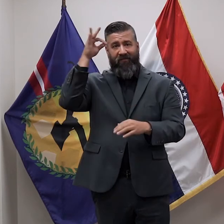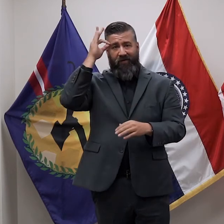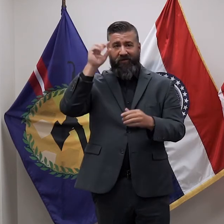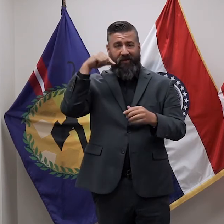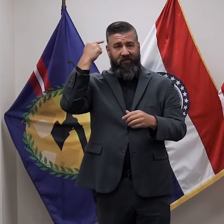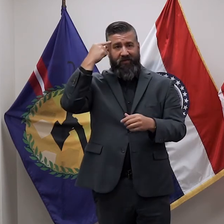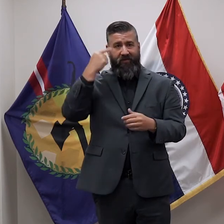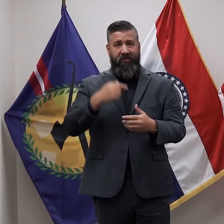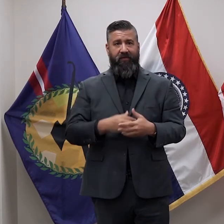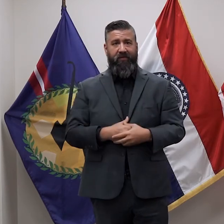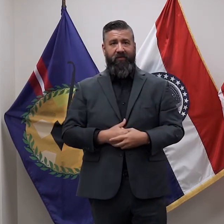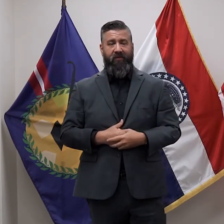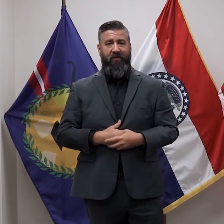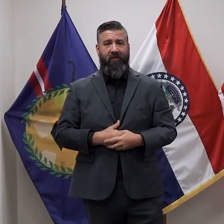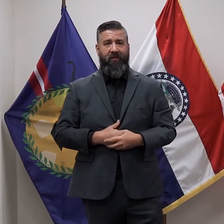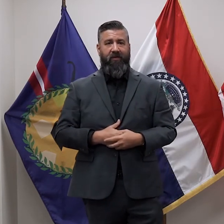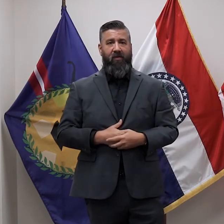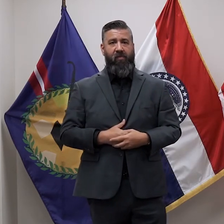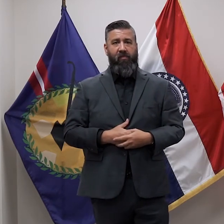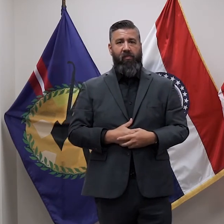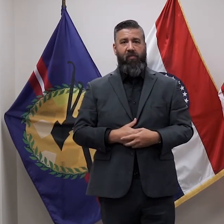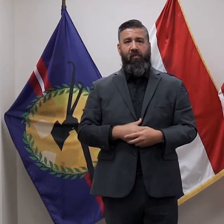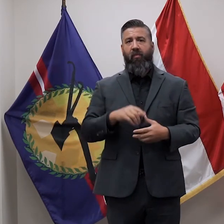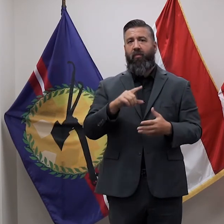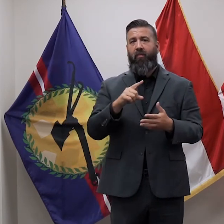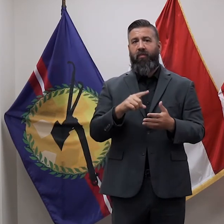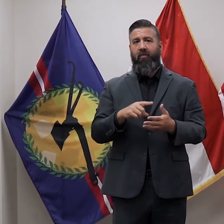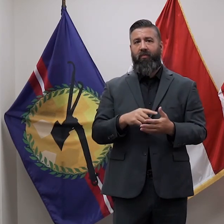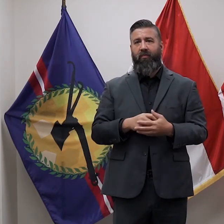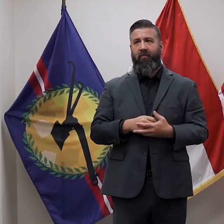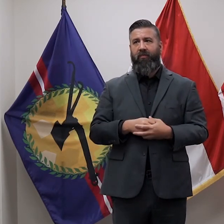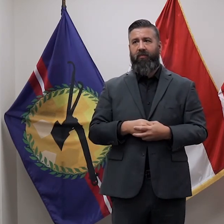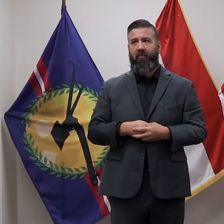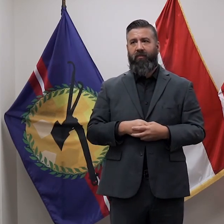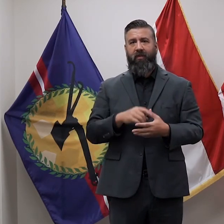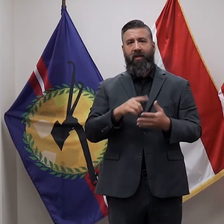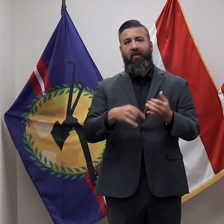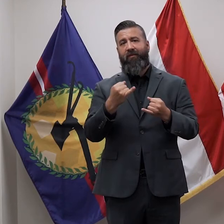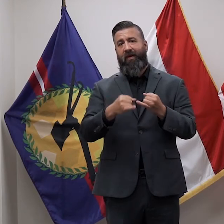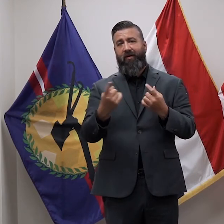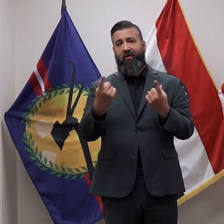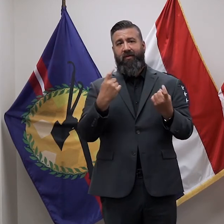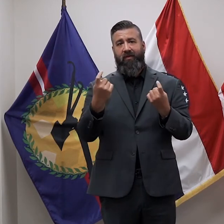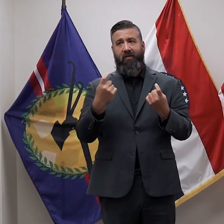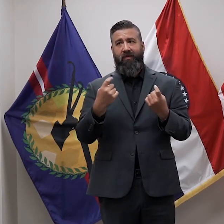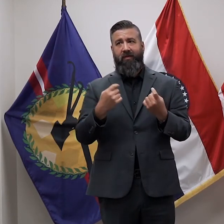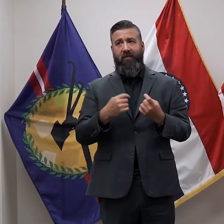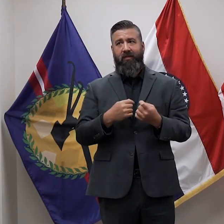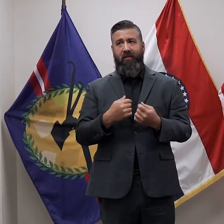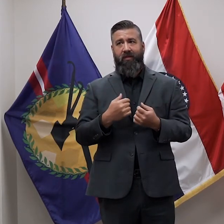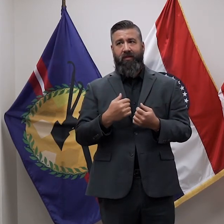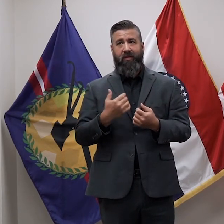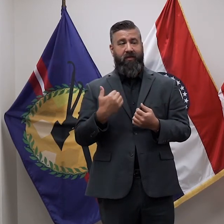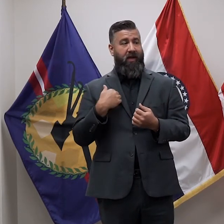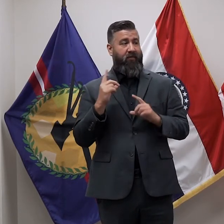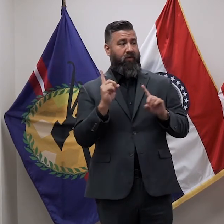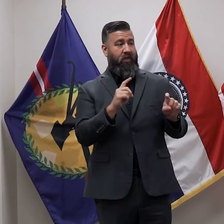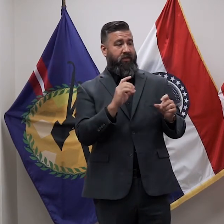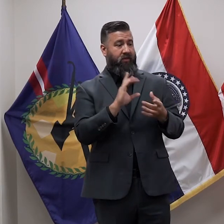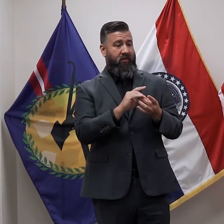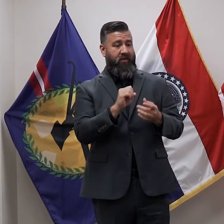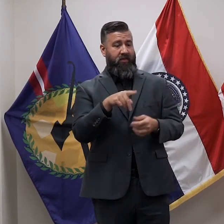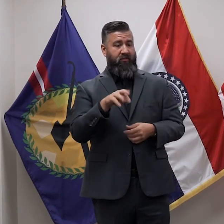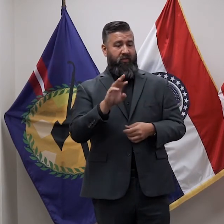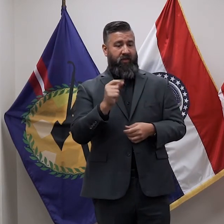government. What did the taxpayers get from that $2 million contract with FIN? Thank you. That's the final question. Any Does tangible anyone have a results? question for Spring on